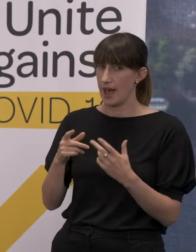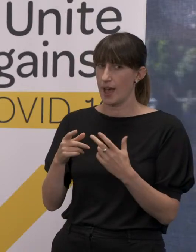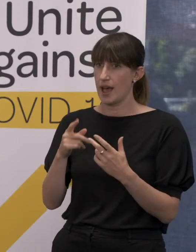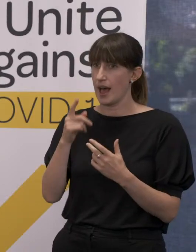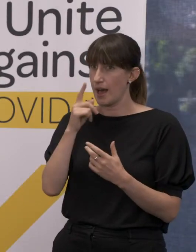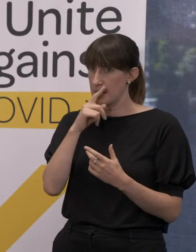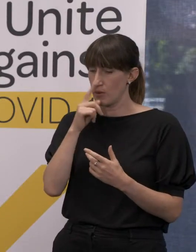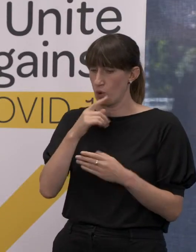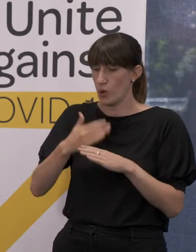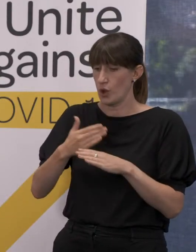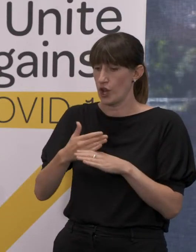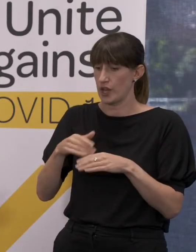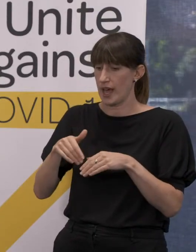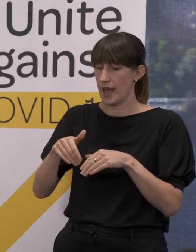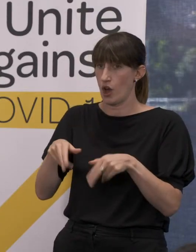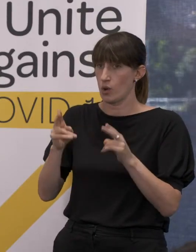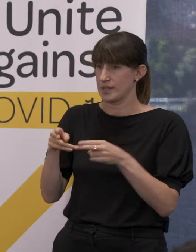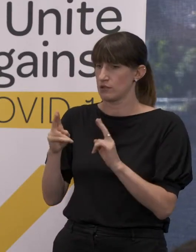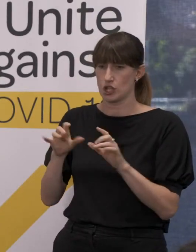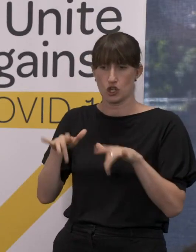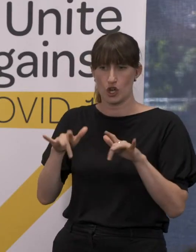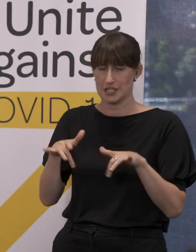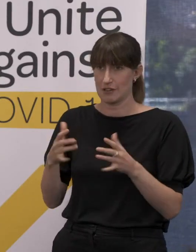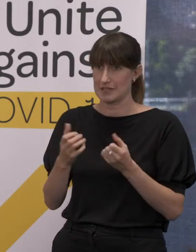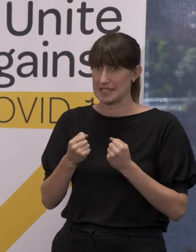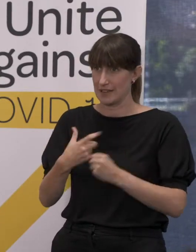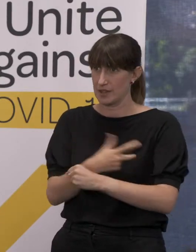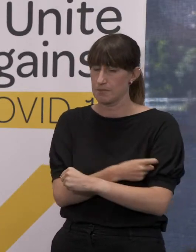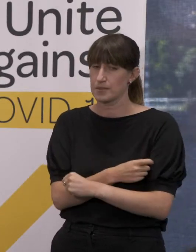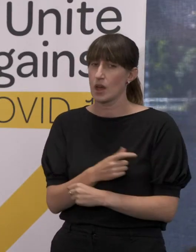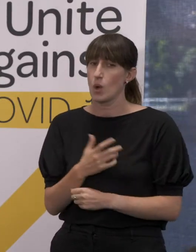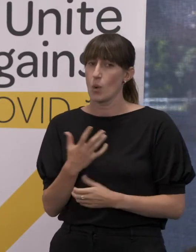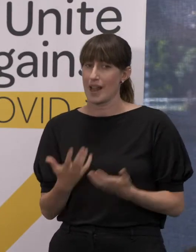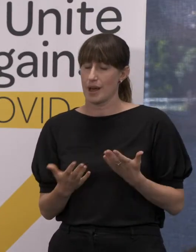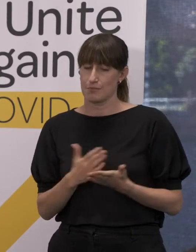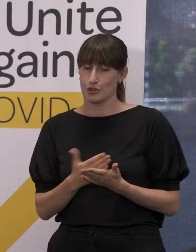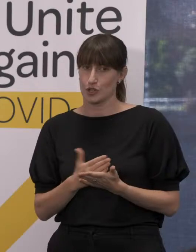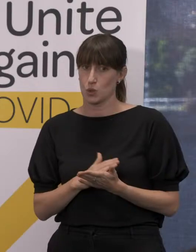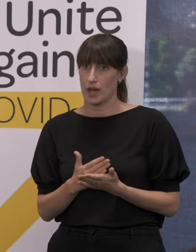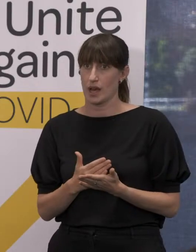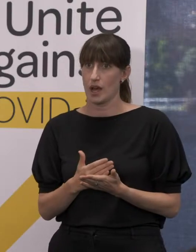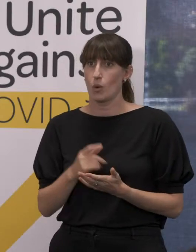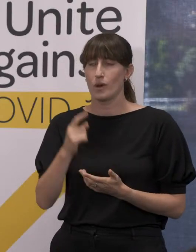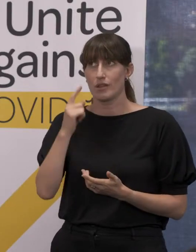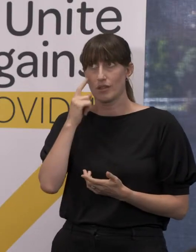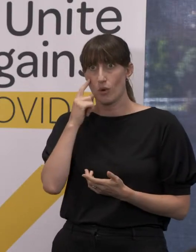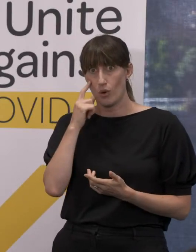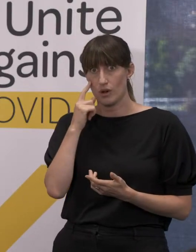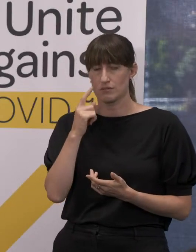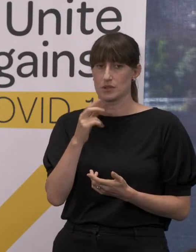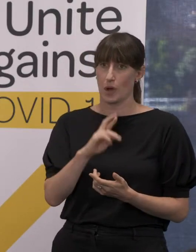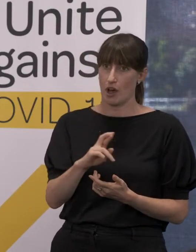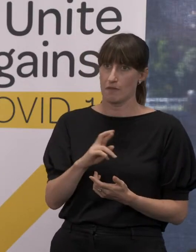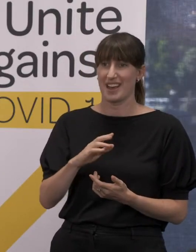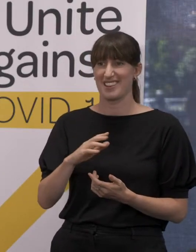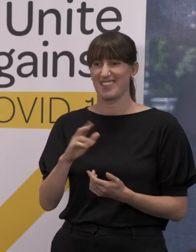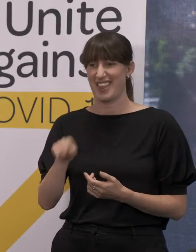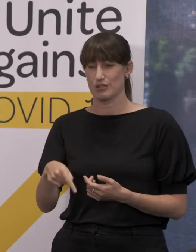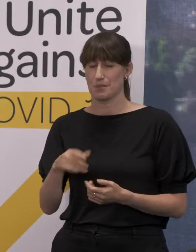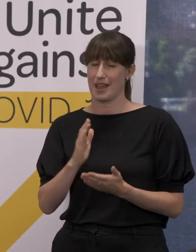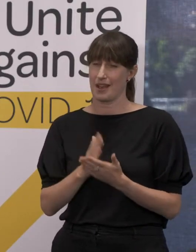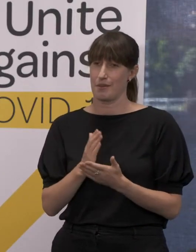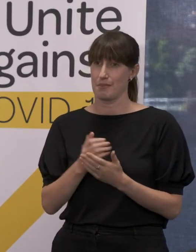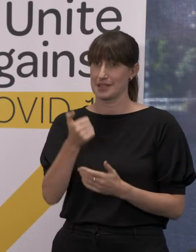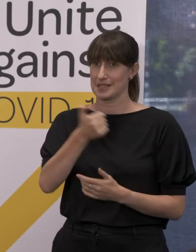challenges here is the denominator. And originally we thought that group was about 12,000. It's now over 16,000, and what we do know is of